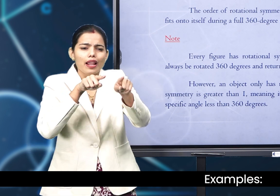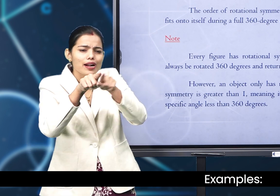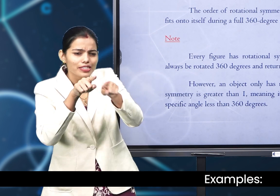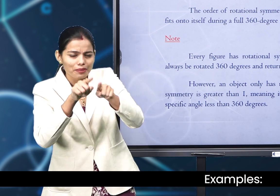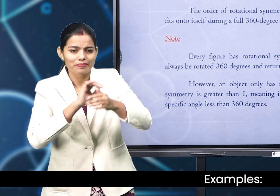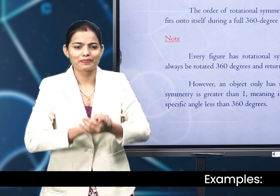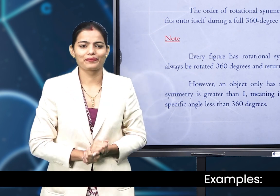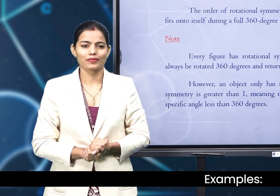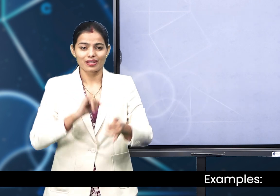Examples.